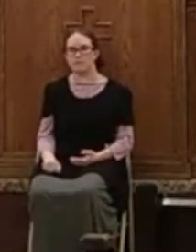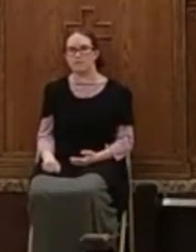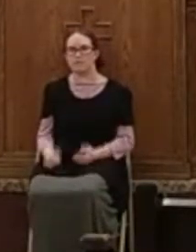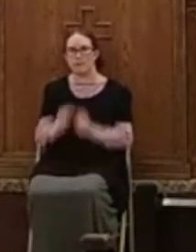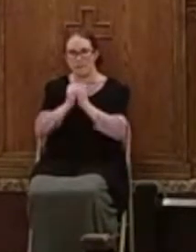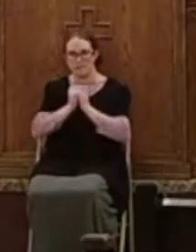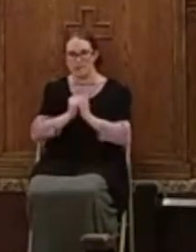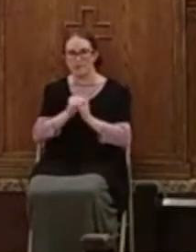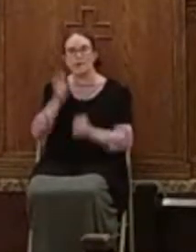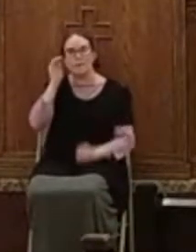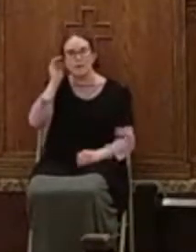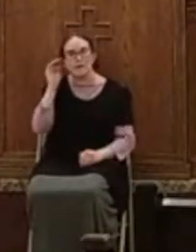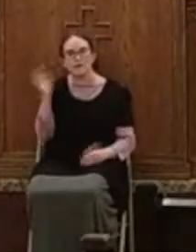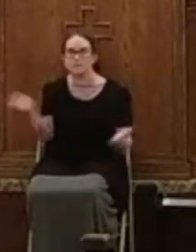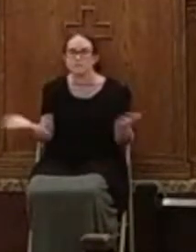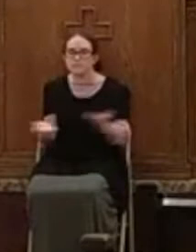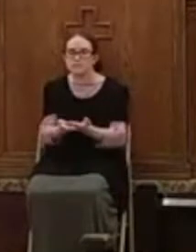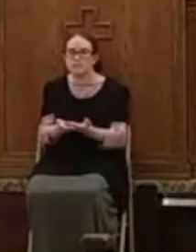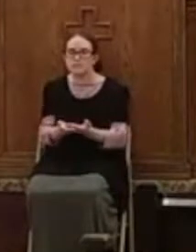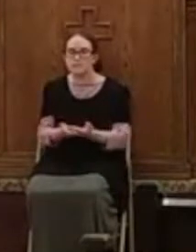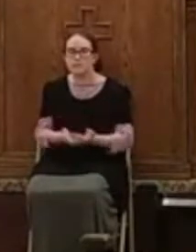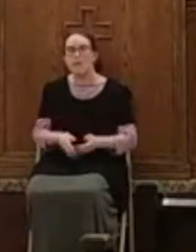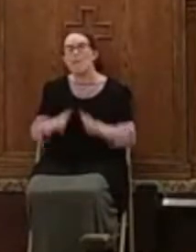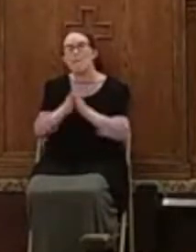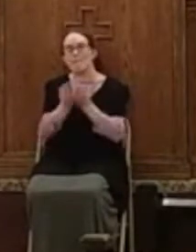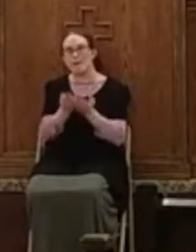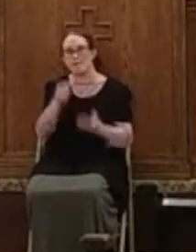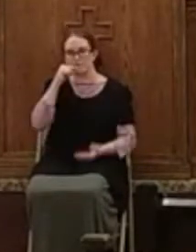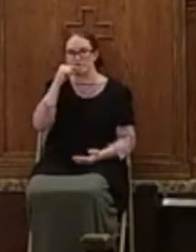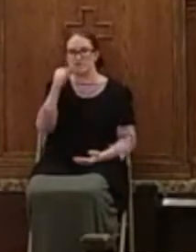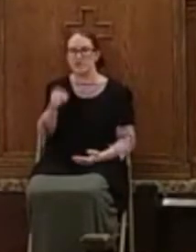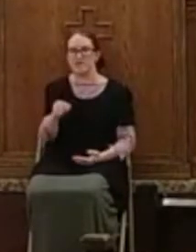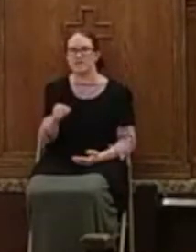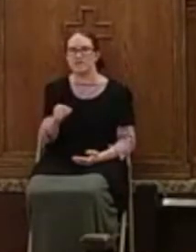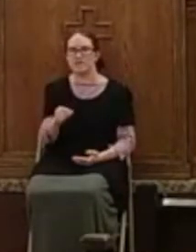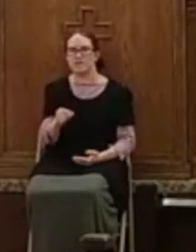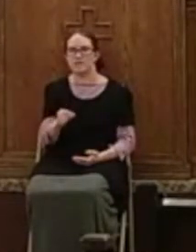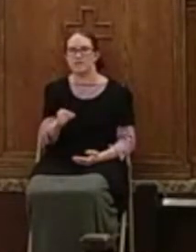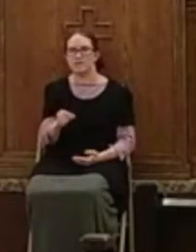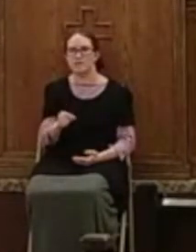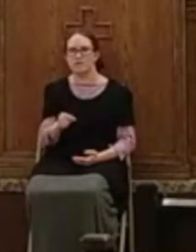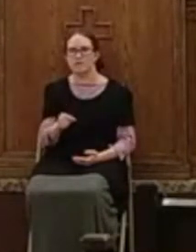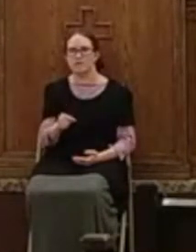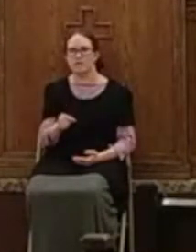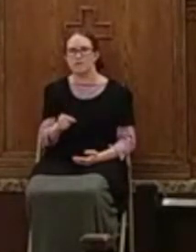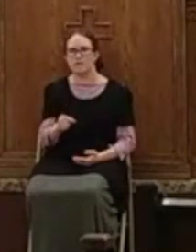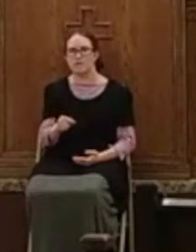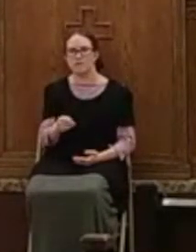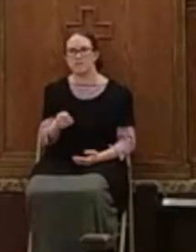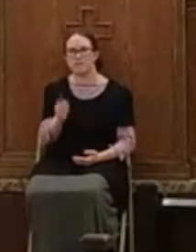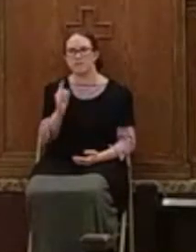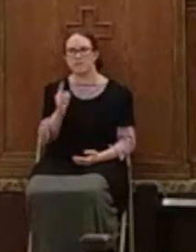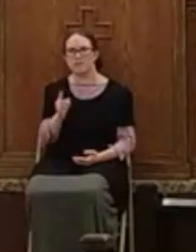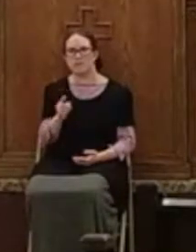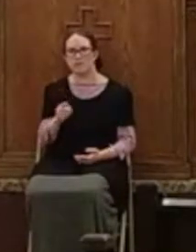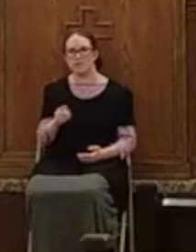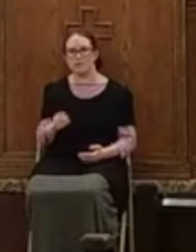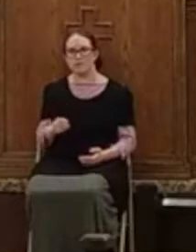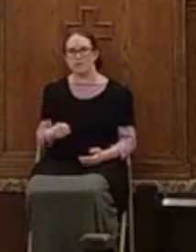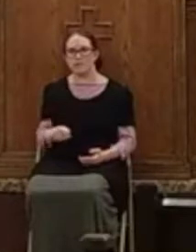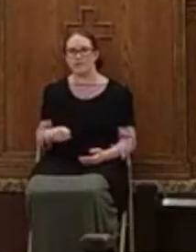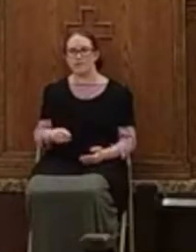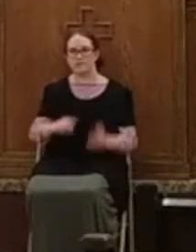Amen. Are you with me? Yeah. Yes, sir. Amen. But the Bible said, amen, that there is going to, amen, that there was a